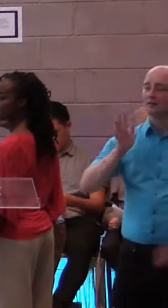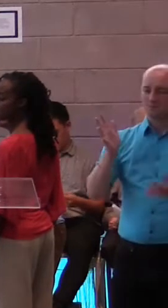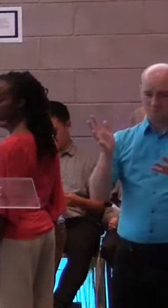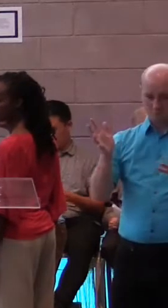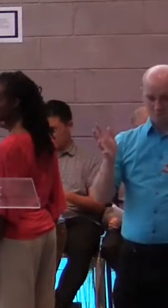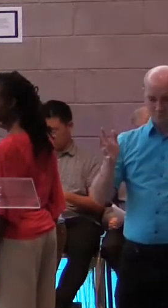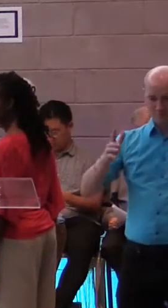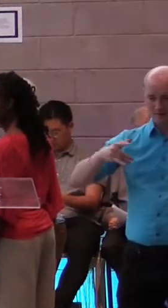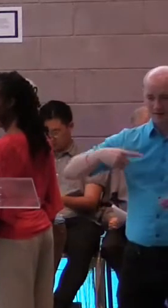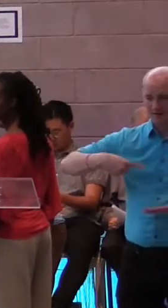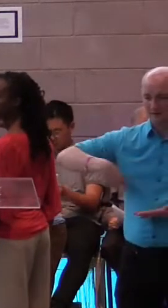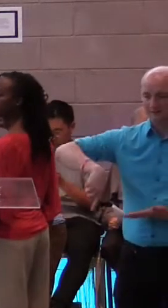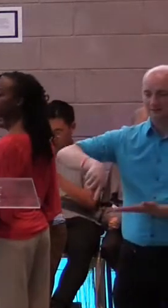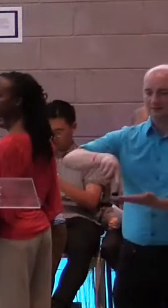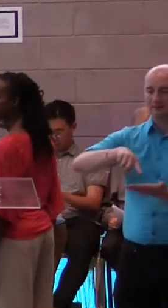feel your